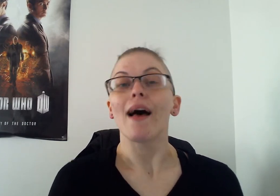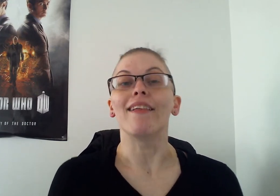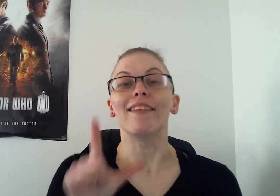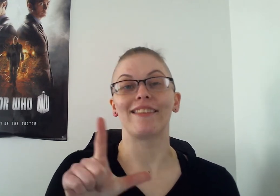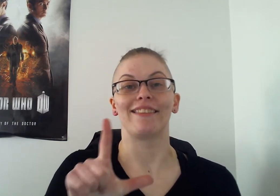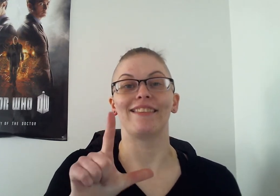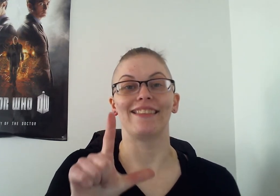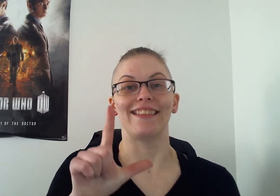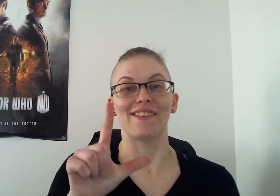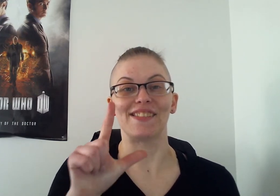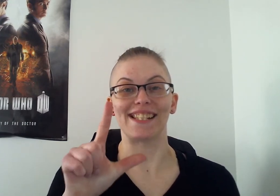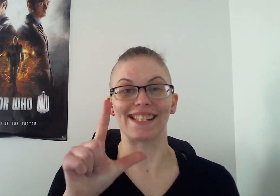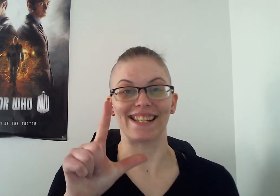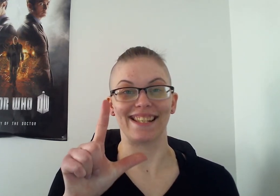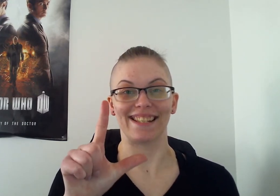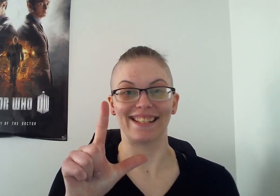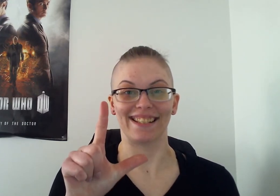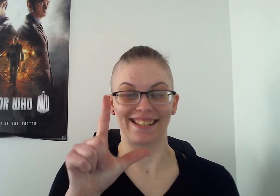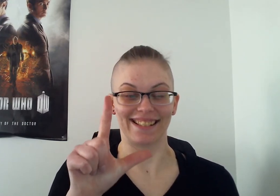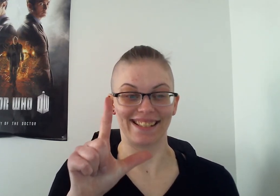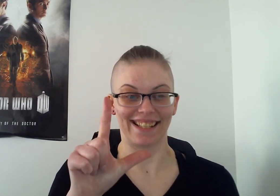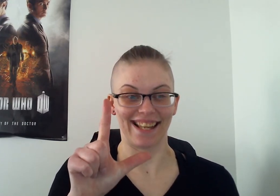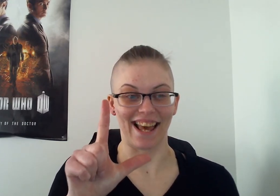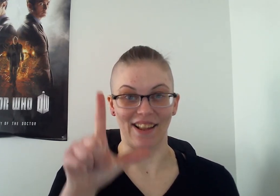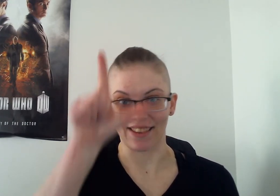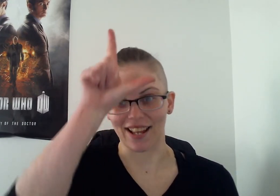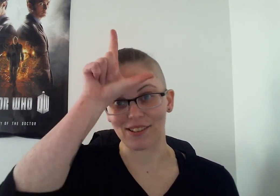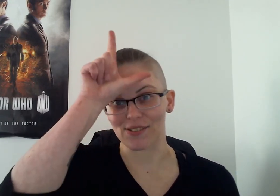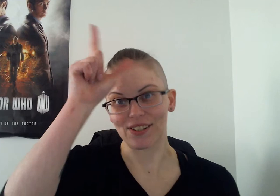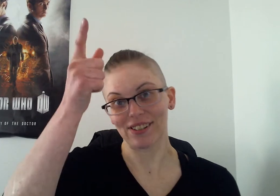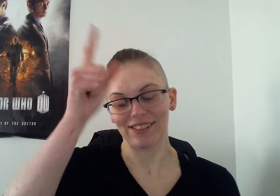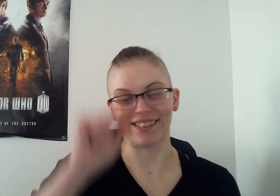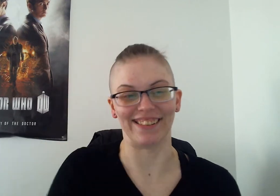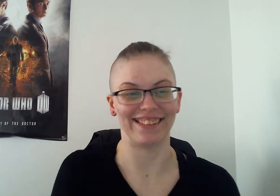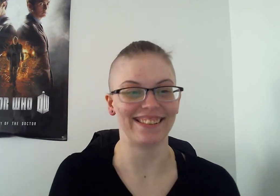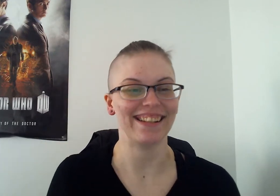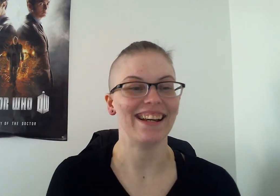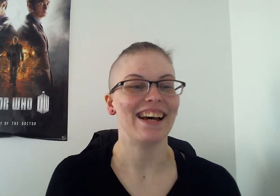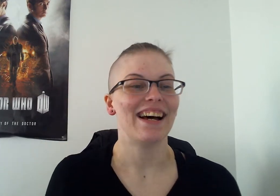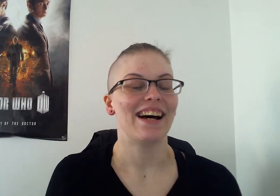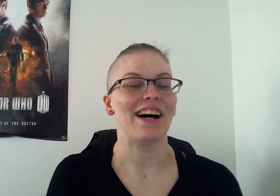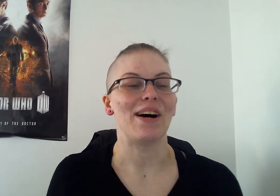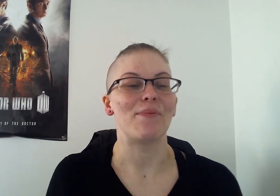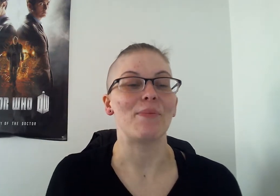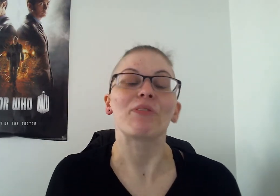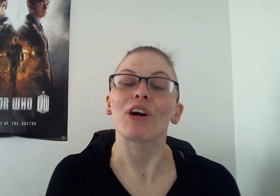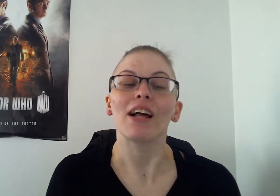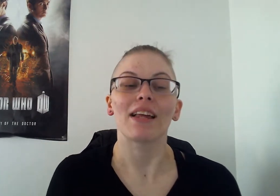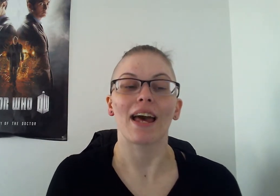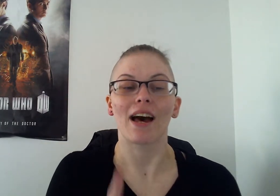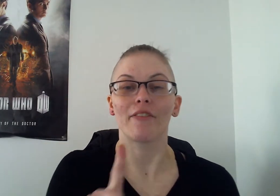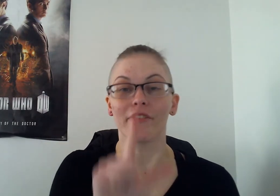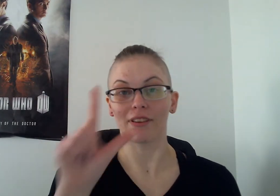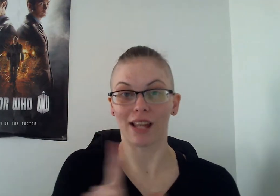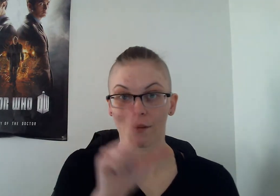L, that one's easy. L, like loser. But for L, I have